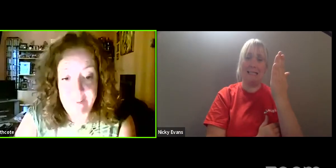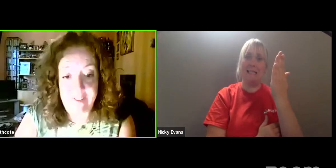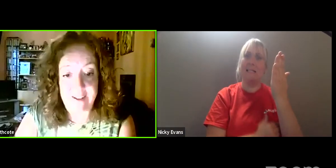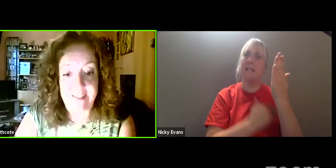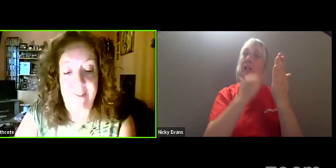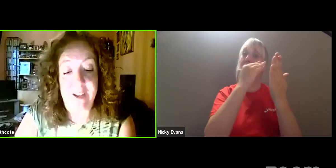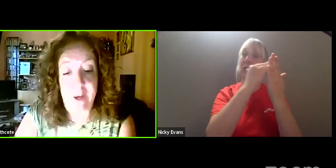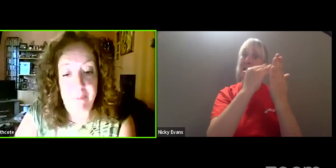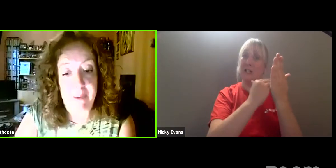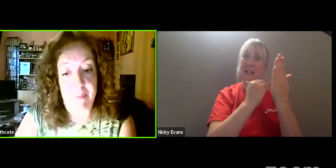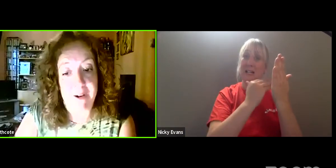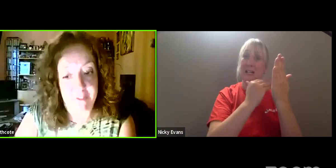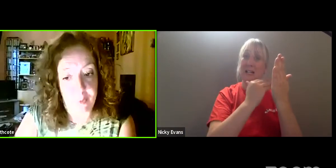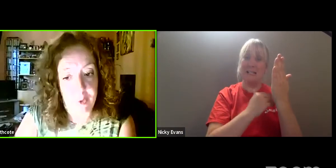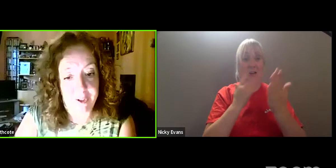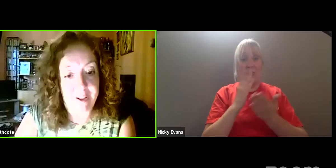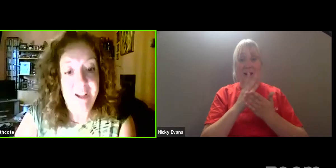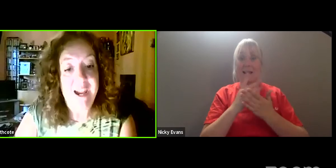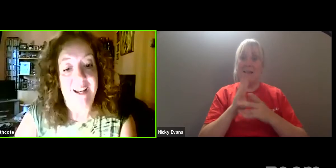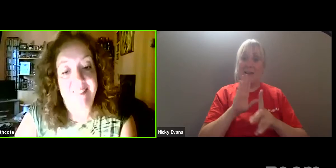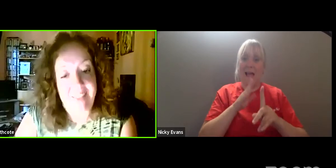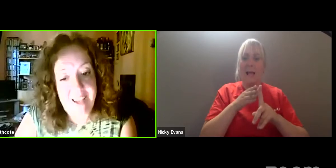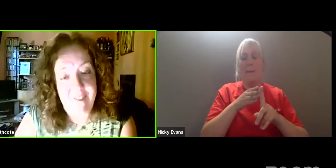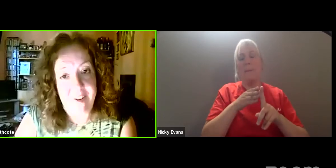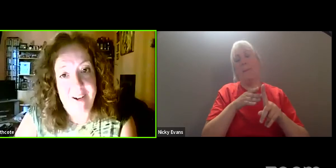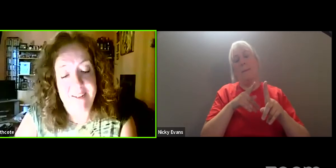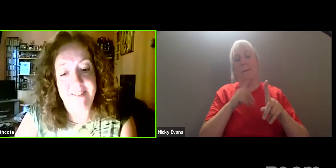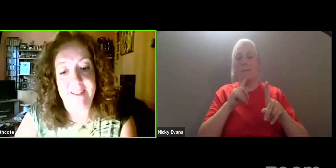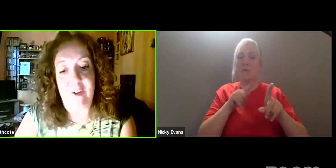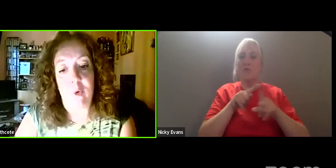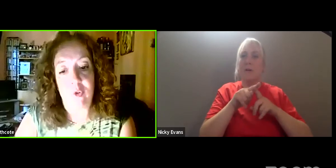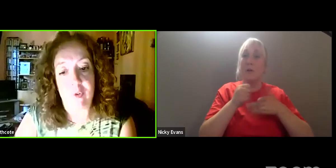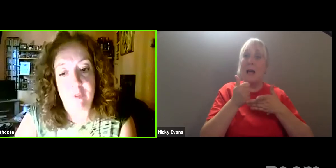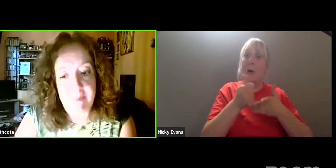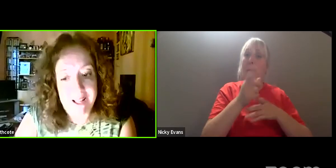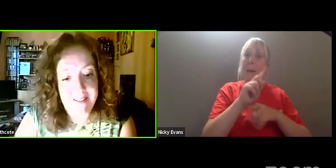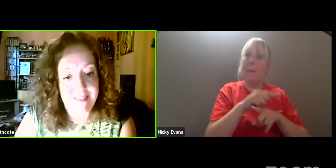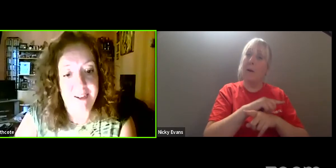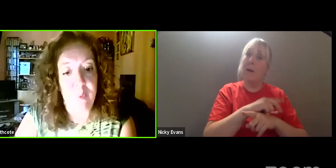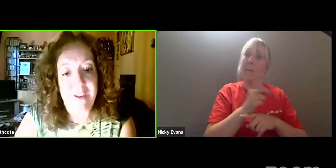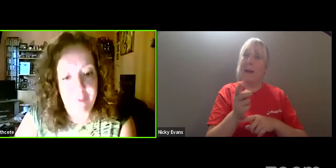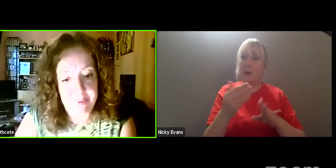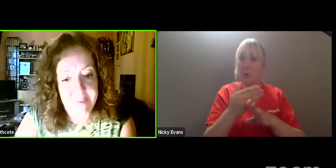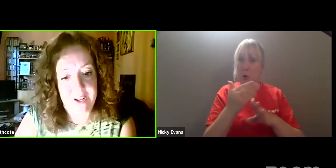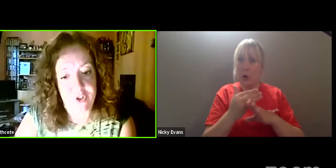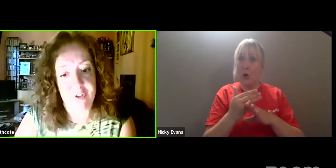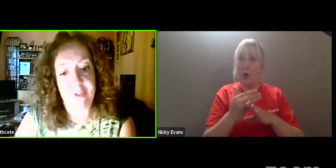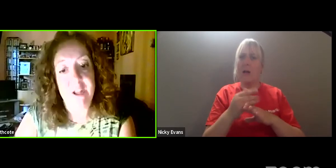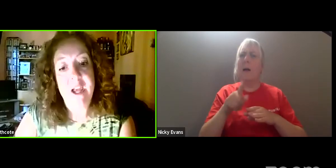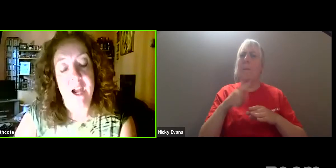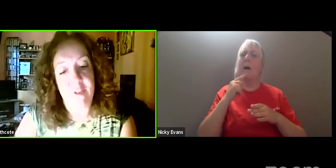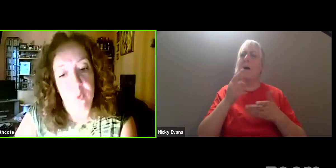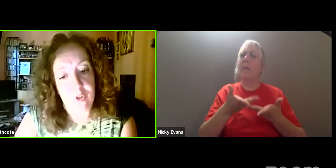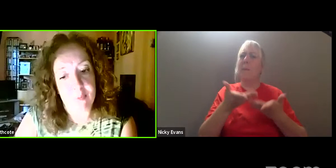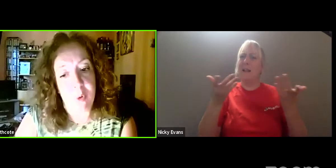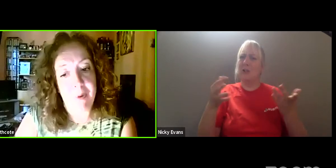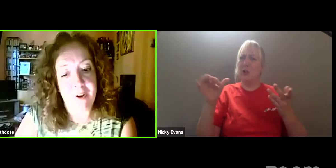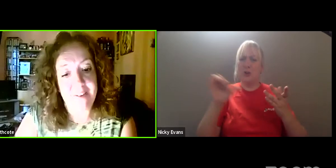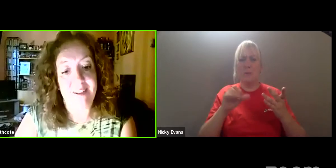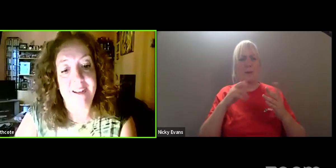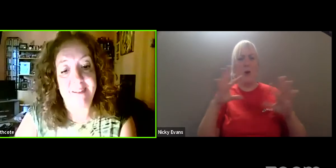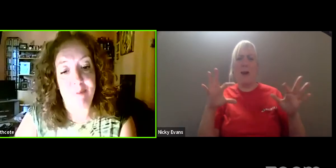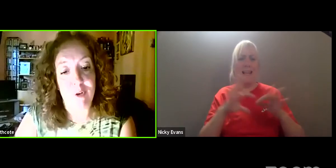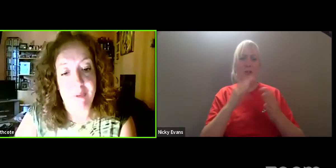largely ineffective in helping people back to work. In its key findings, it calls for rebalancing away from sanctions and towards a